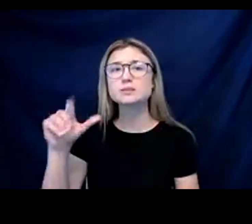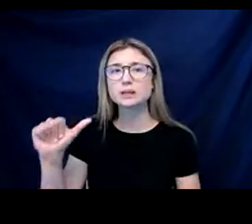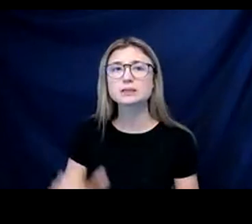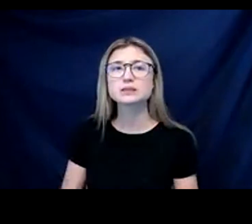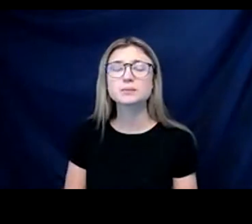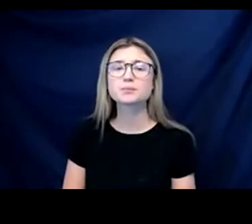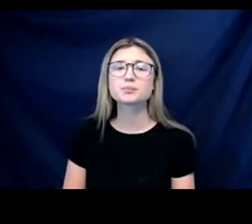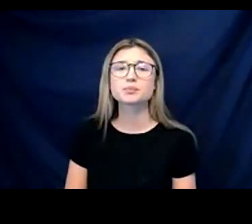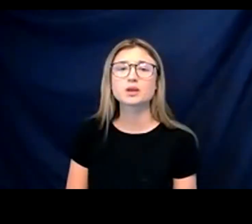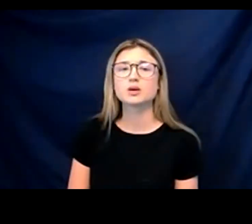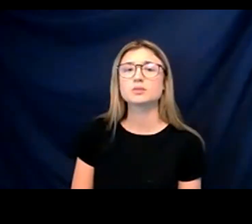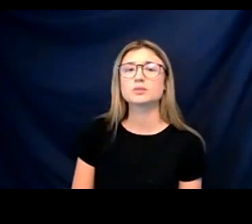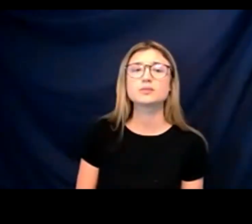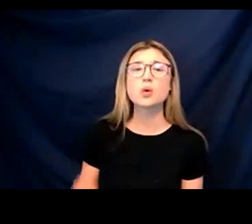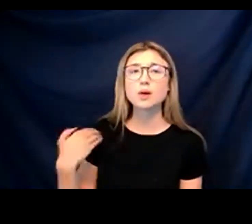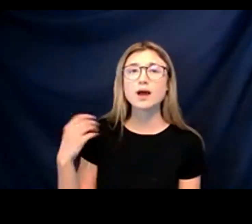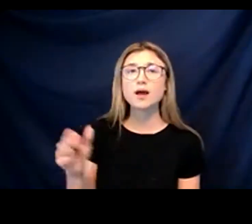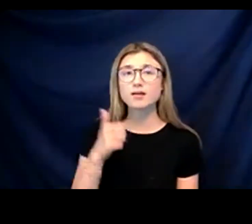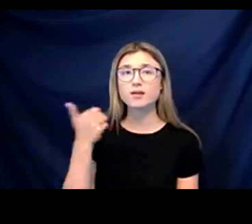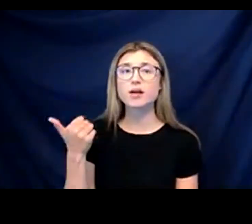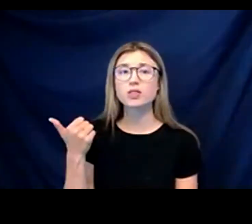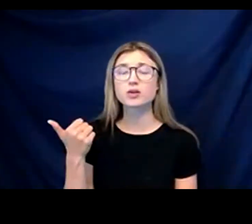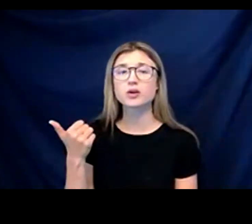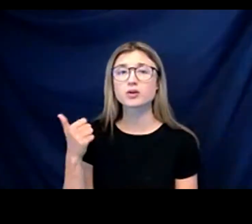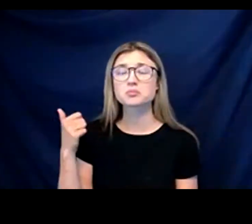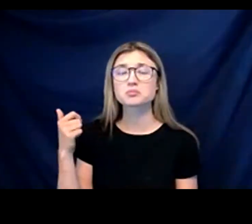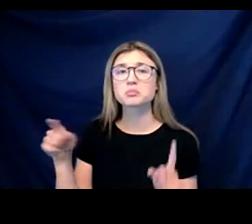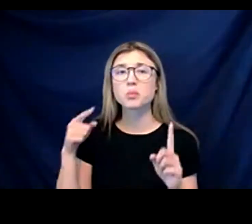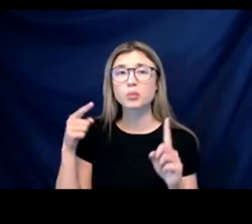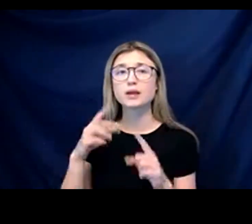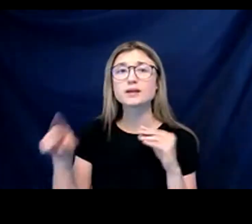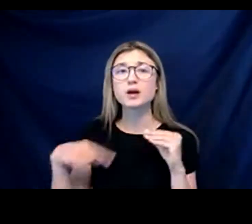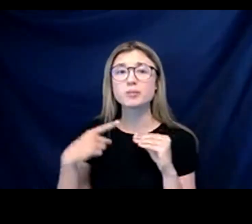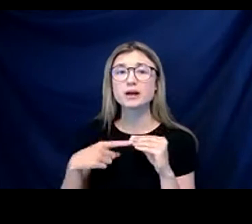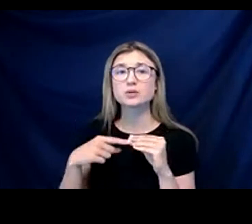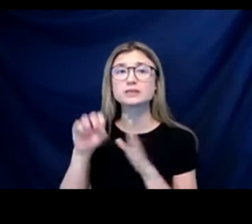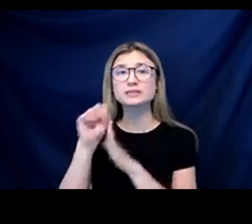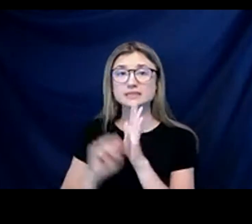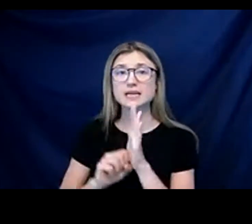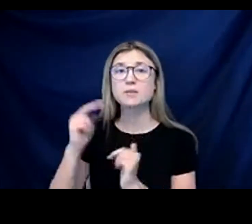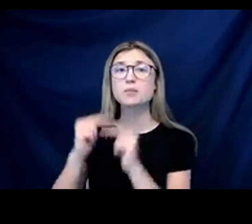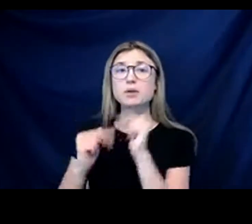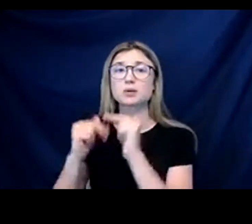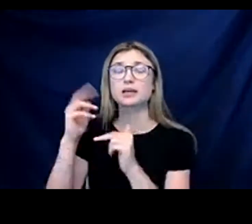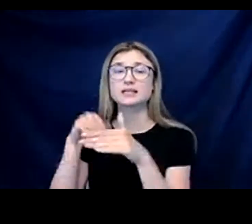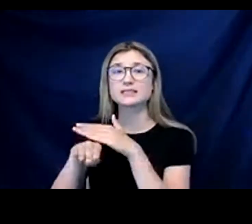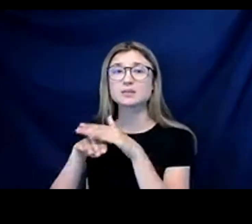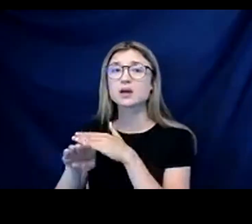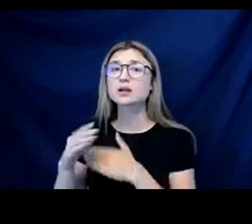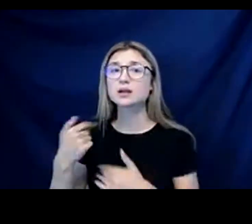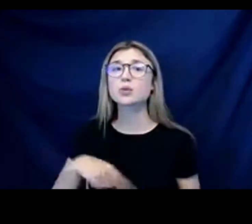We had another item on state building accessibility with a really good